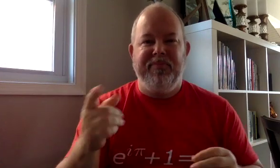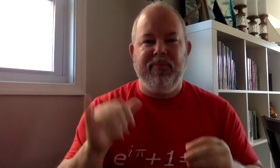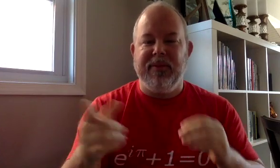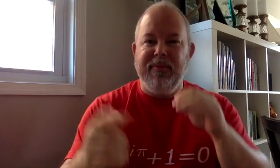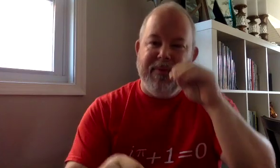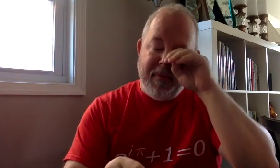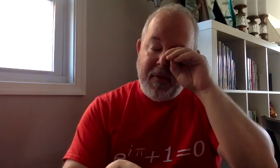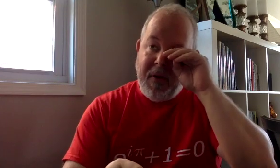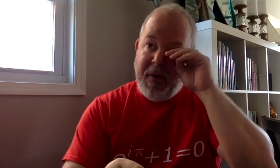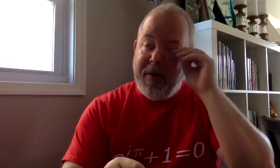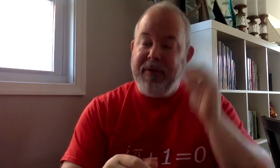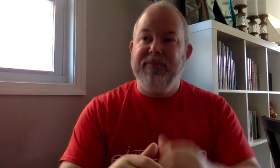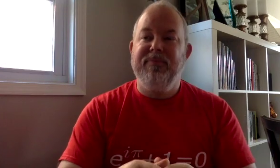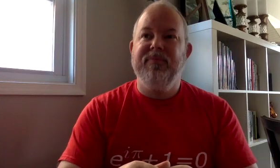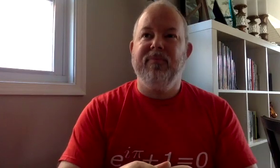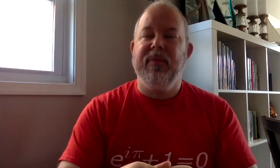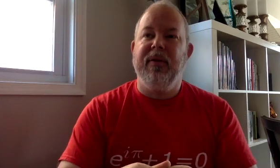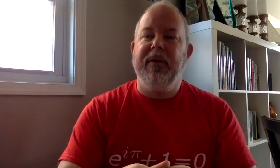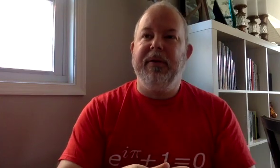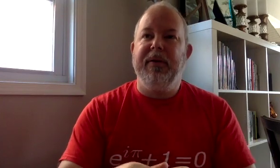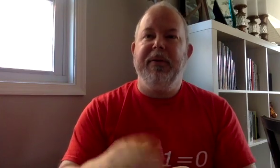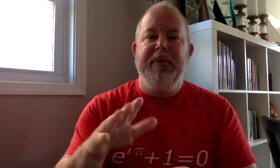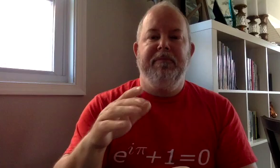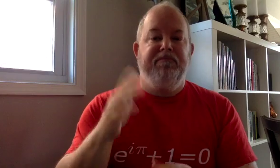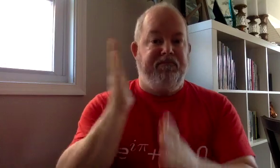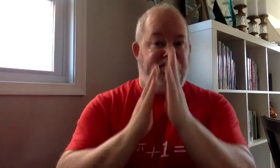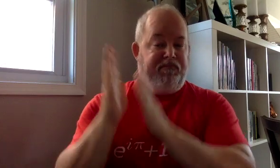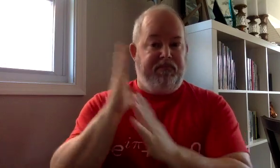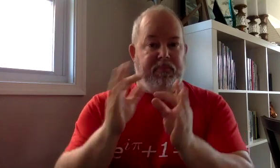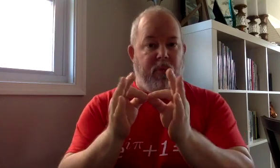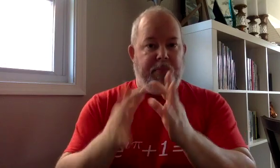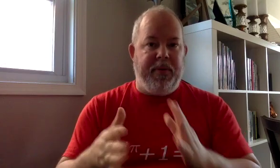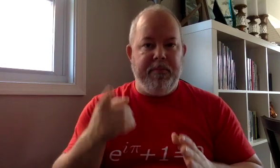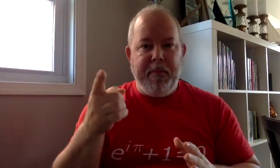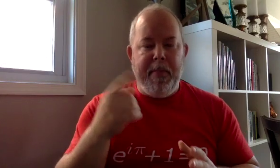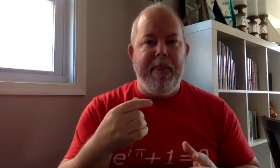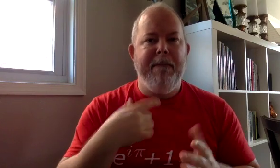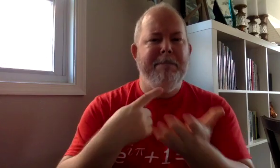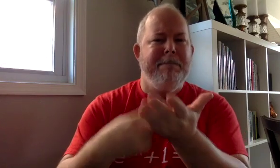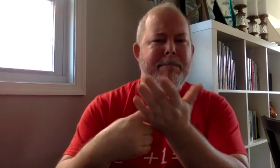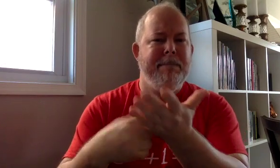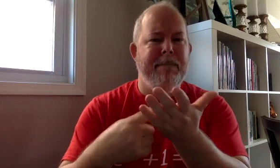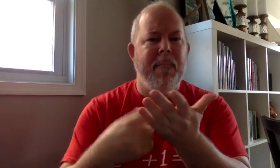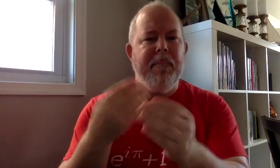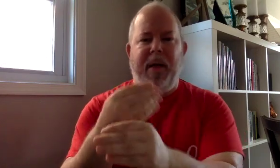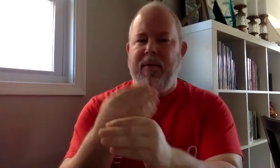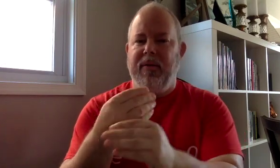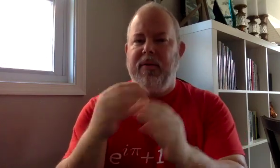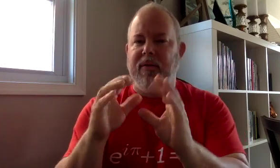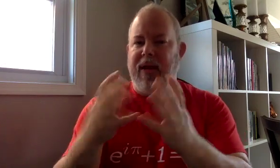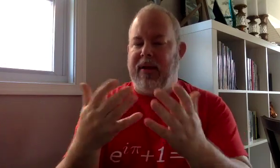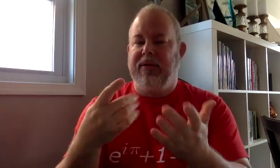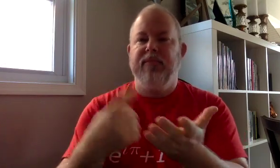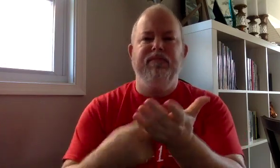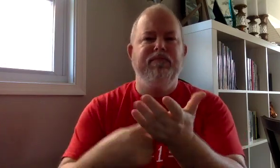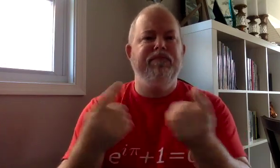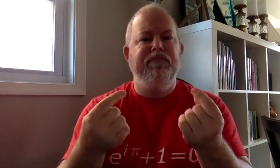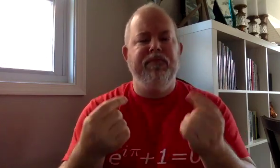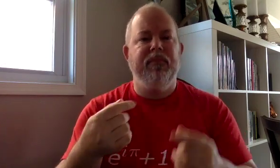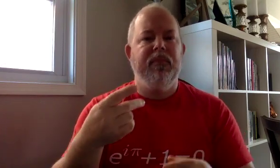etc. What are you hearing on that? Well, you know, the account that pushed this first was a banned QAnon account that was under a different name. So